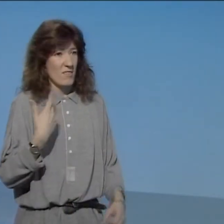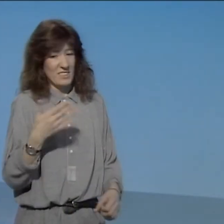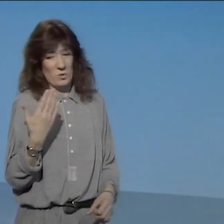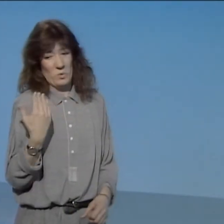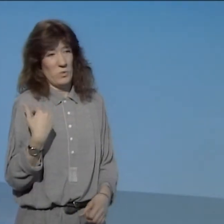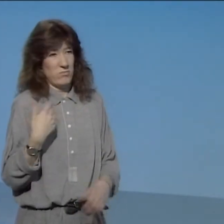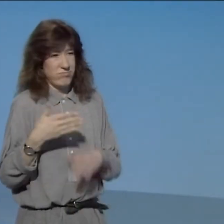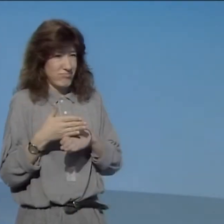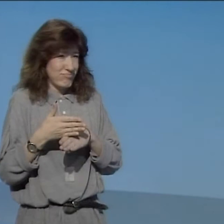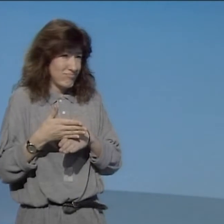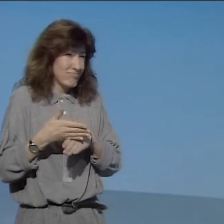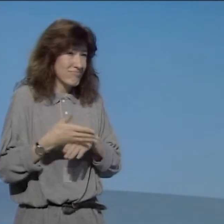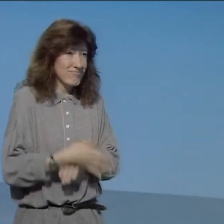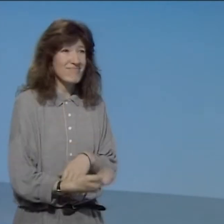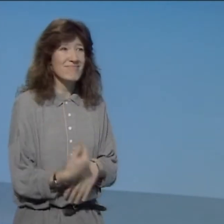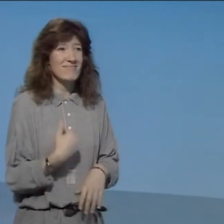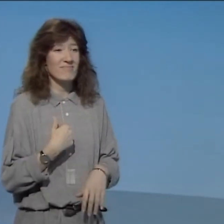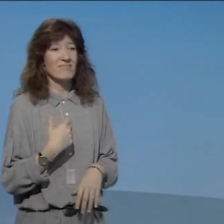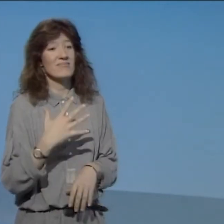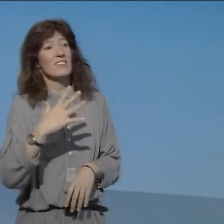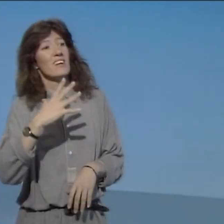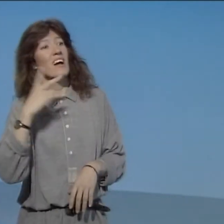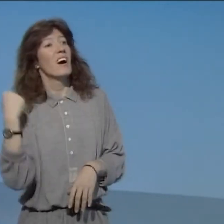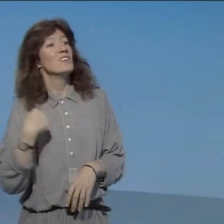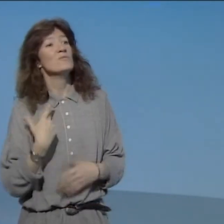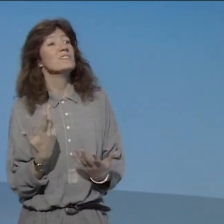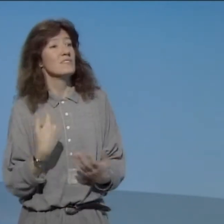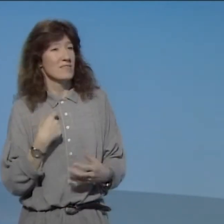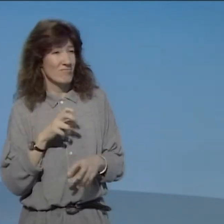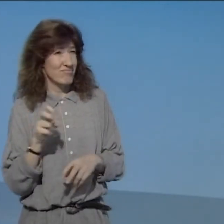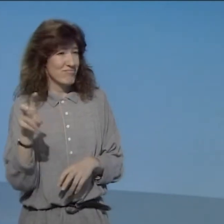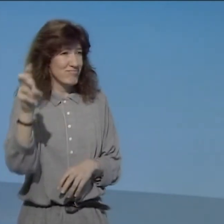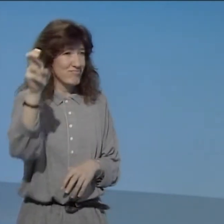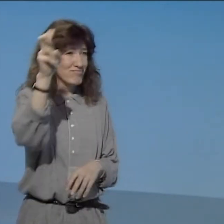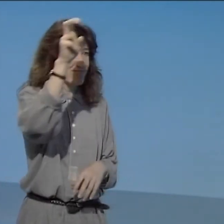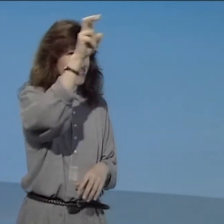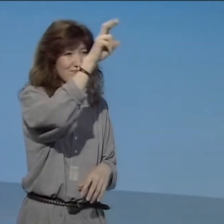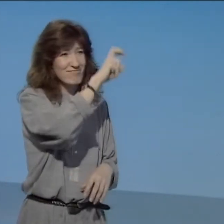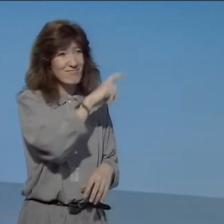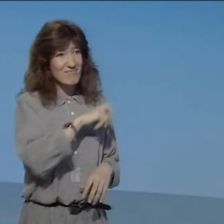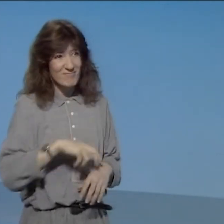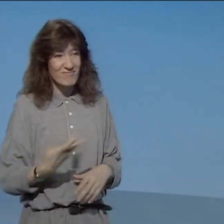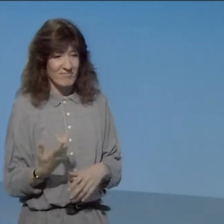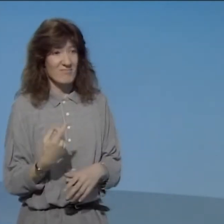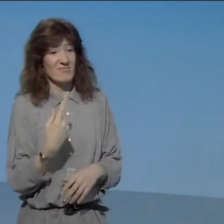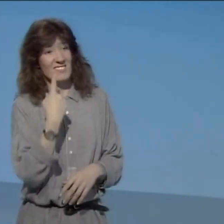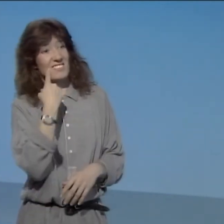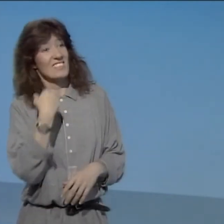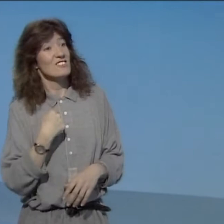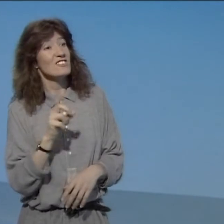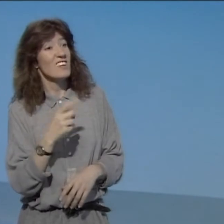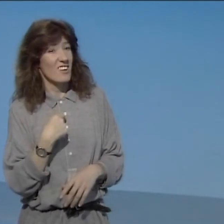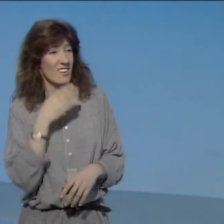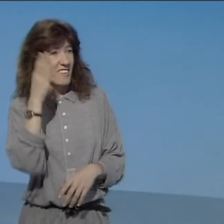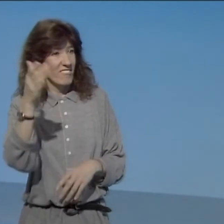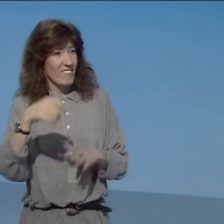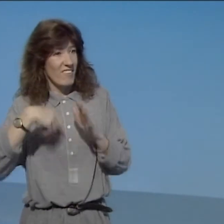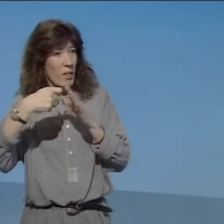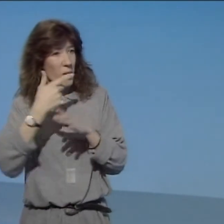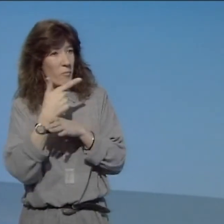I've been very busy recently. Last week, I was travelling all over the place. Yesterday, I was out